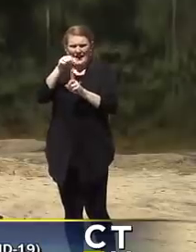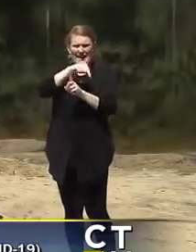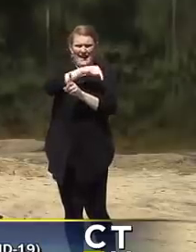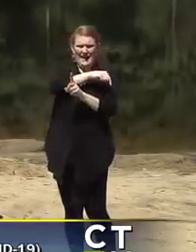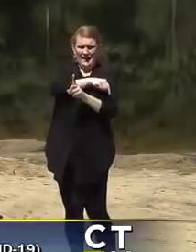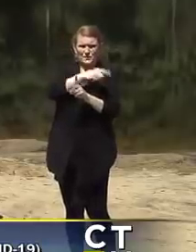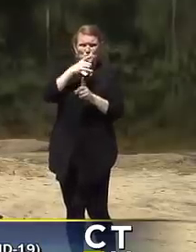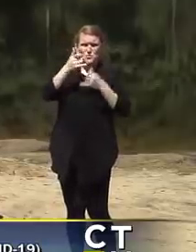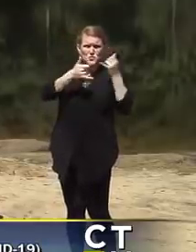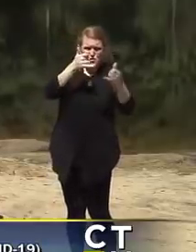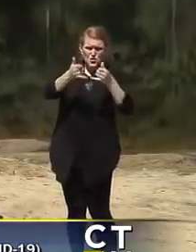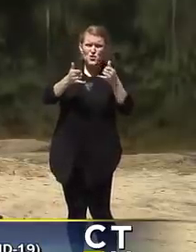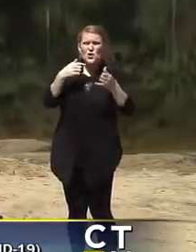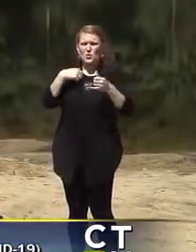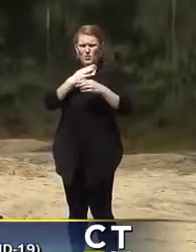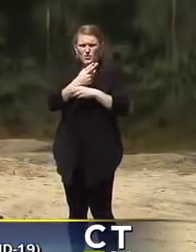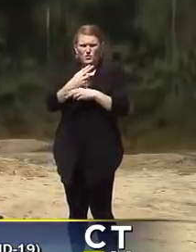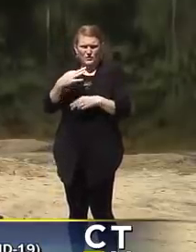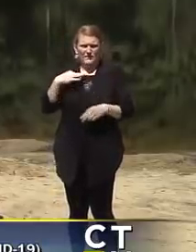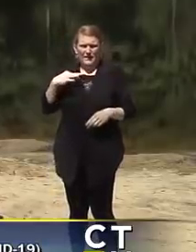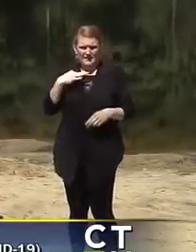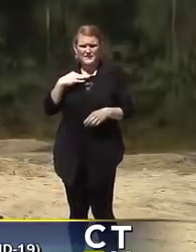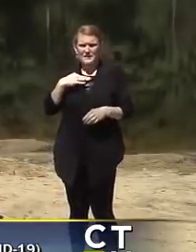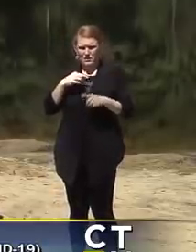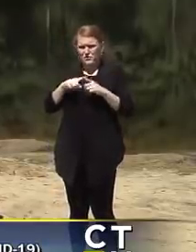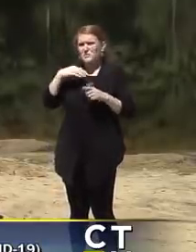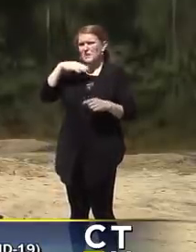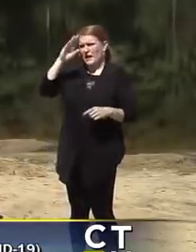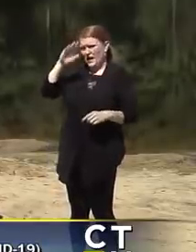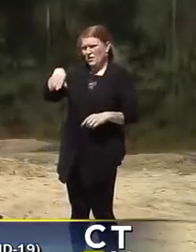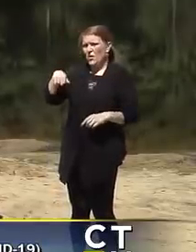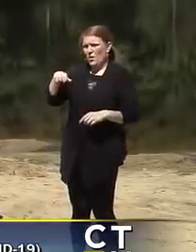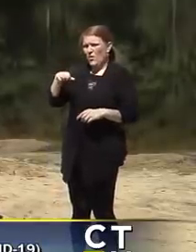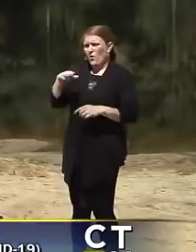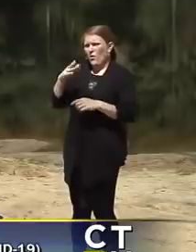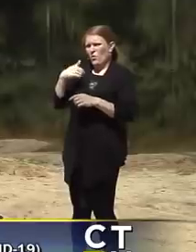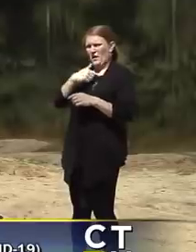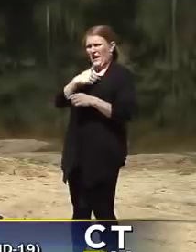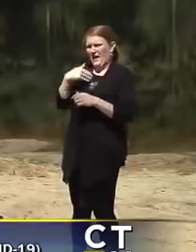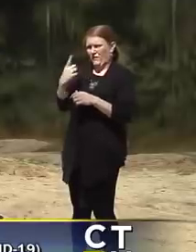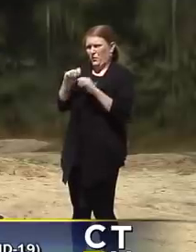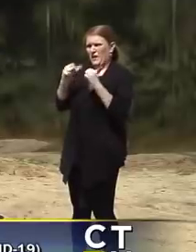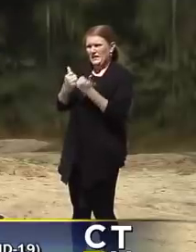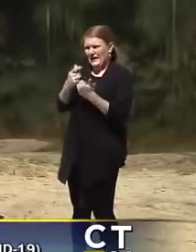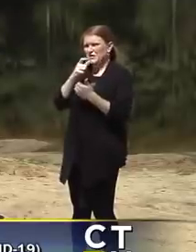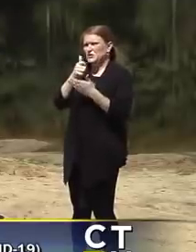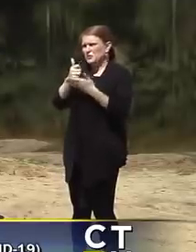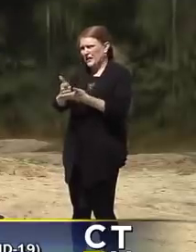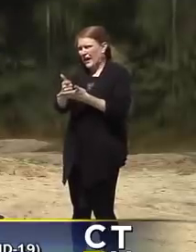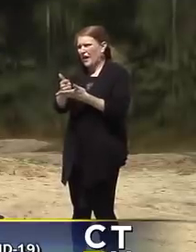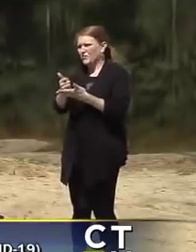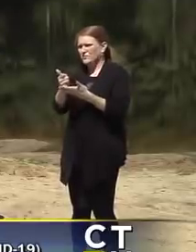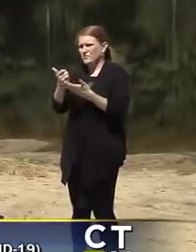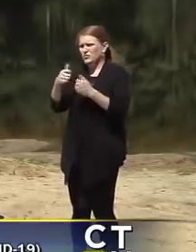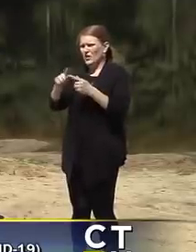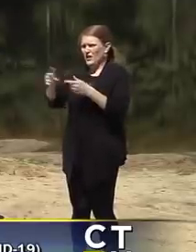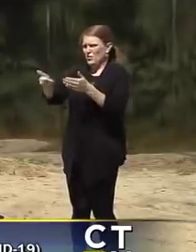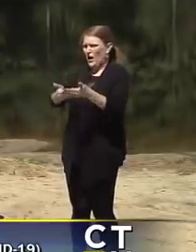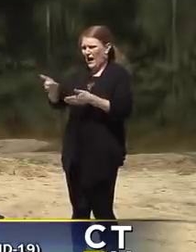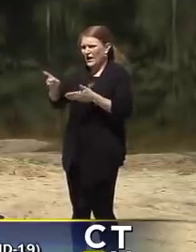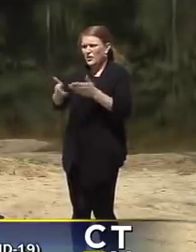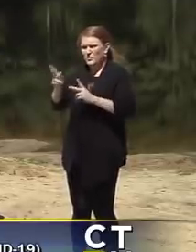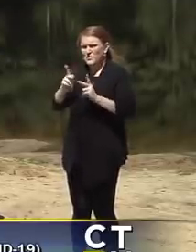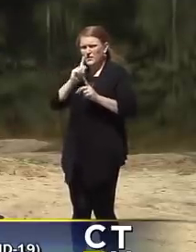that 4CT is looking at a civilian youth corps, help them get to work. We need help in terms of delivery of food